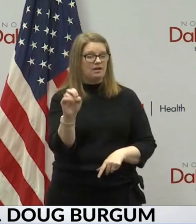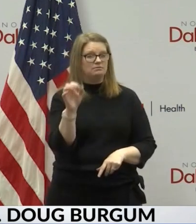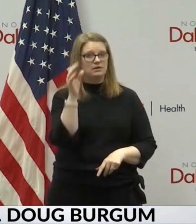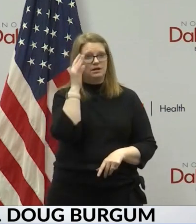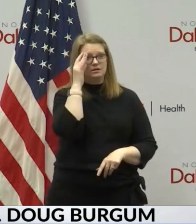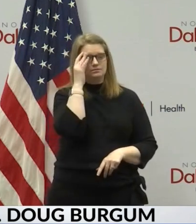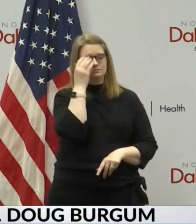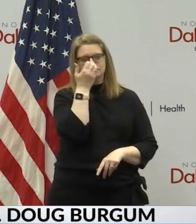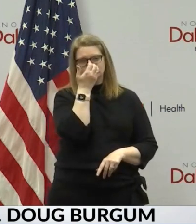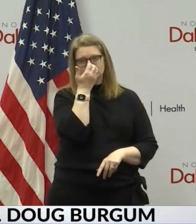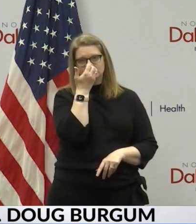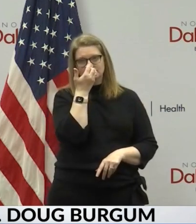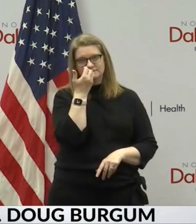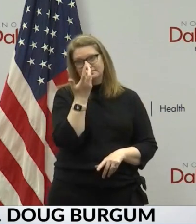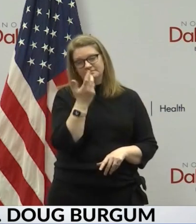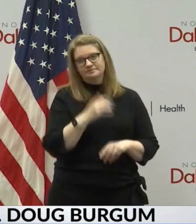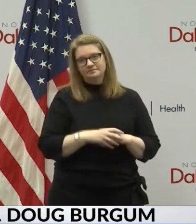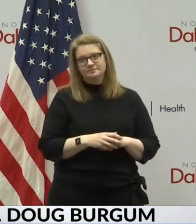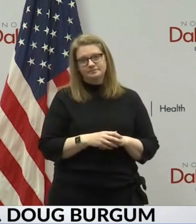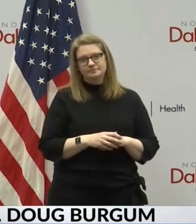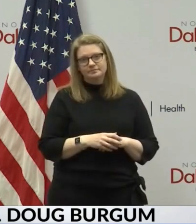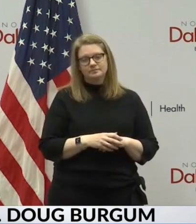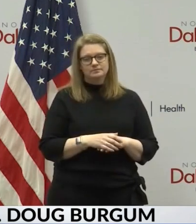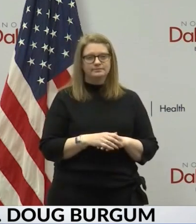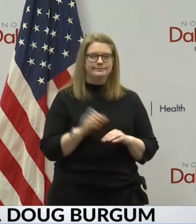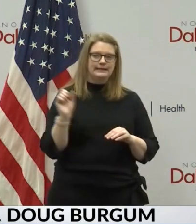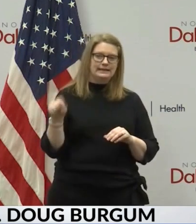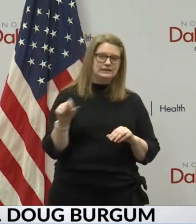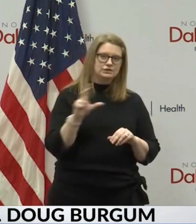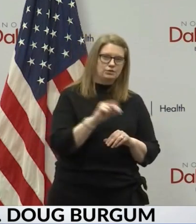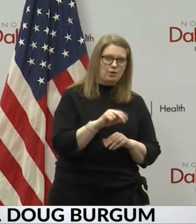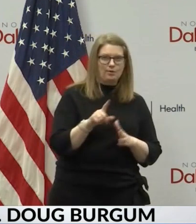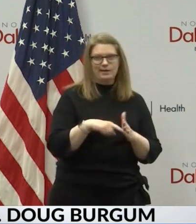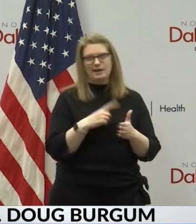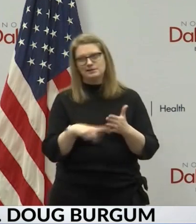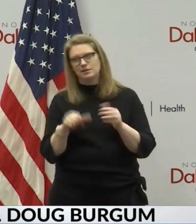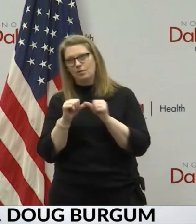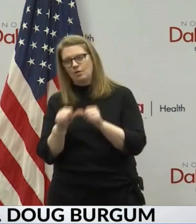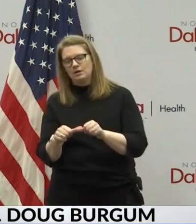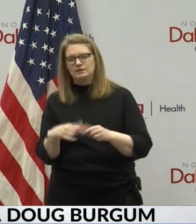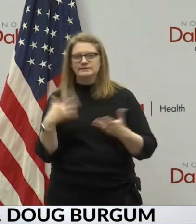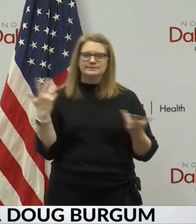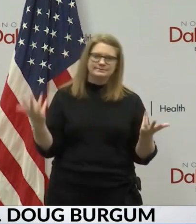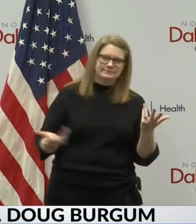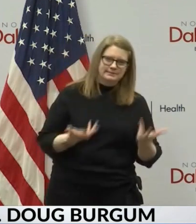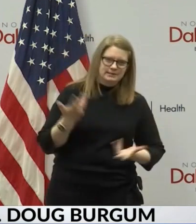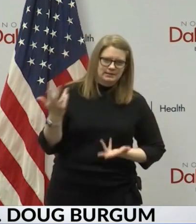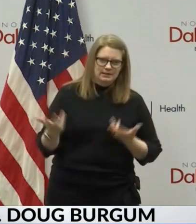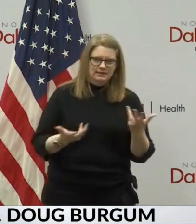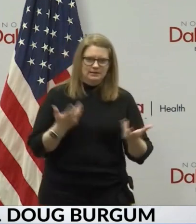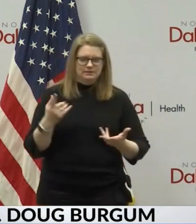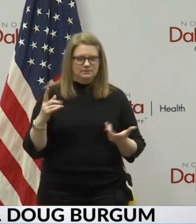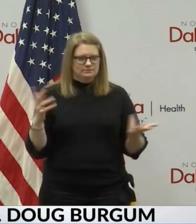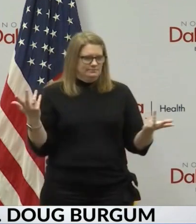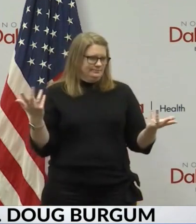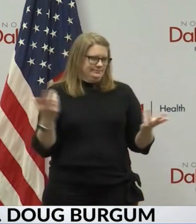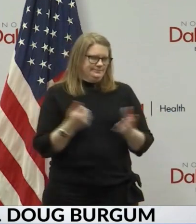people as to not think about, on or off, yes or no, but how do you develop and keep things going in a world